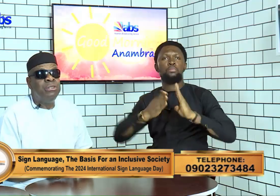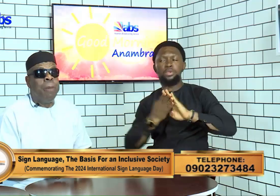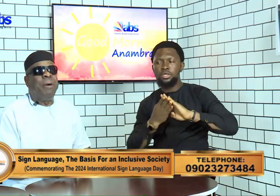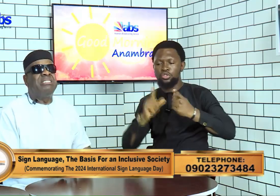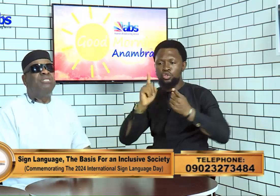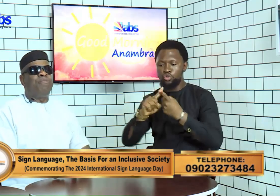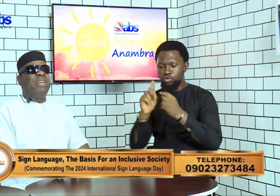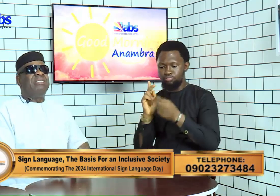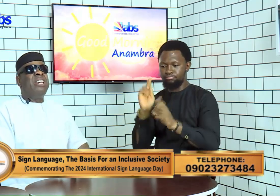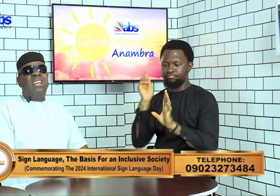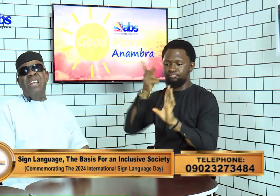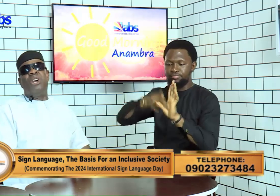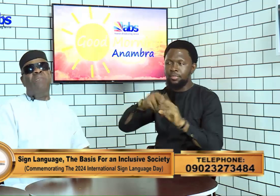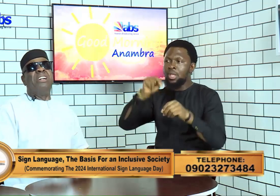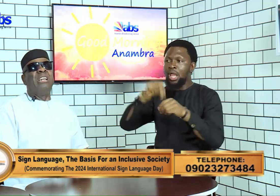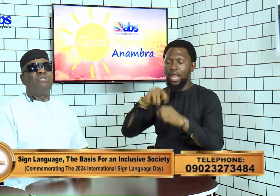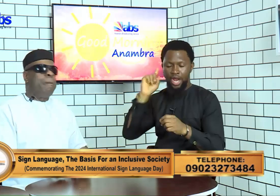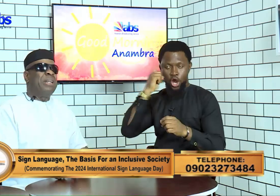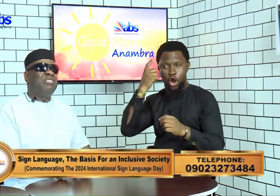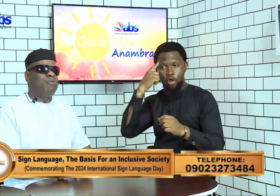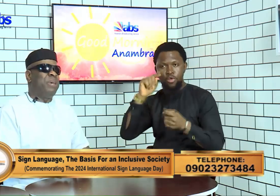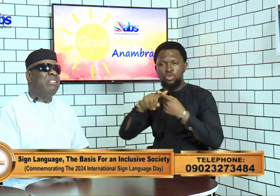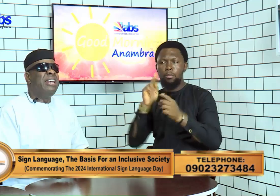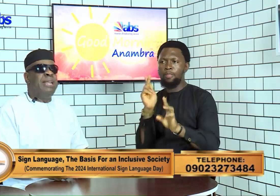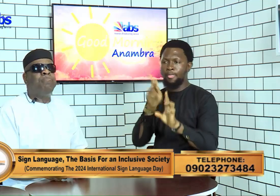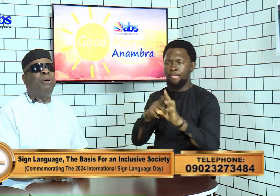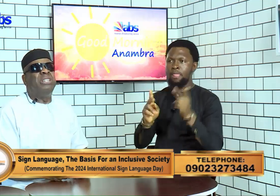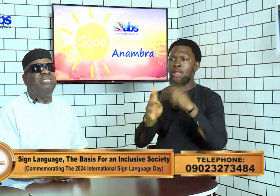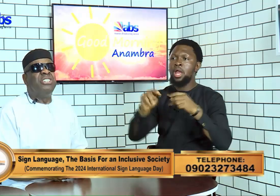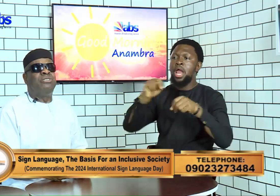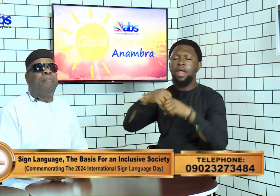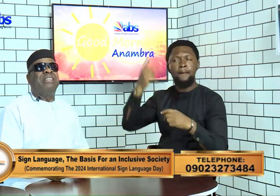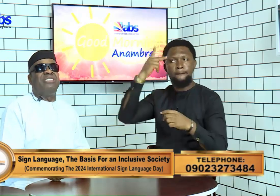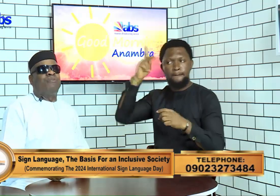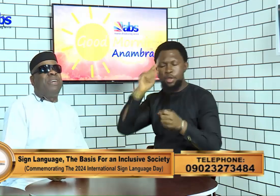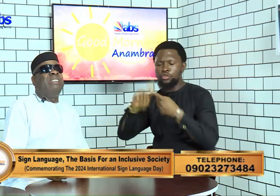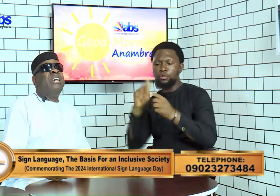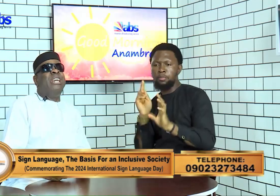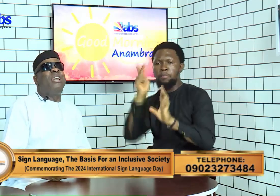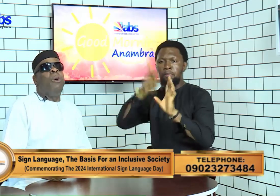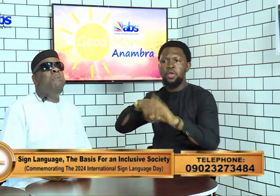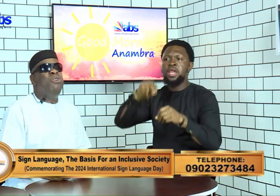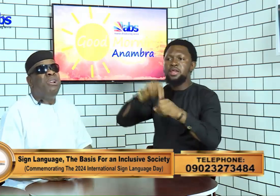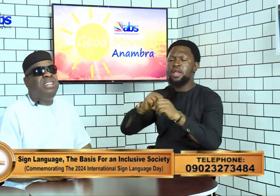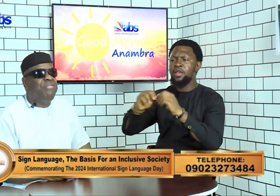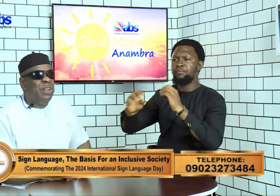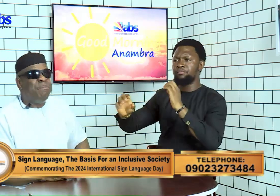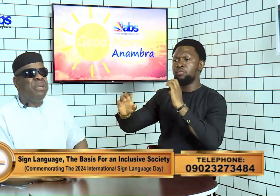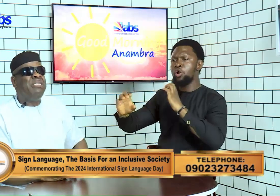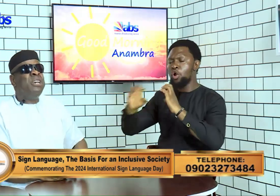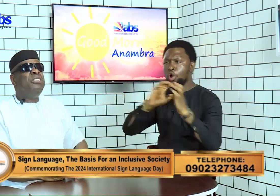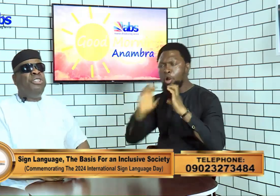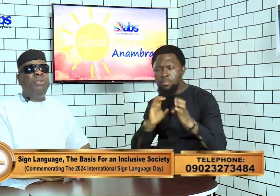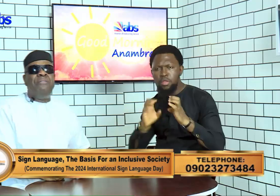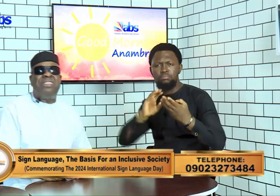community to participate in governance, to participate in politics, to participate in communal